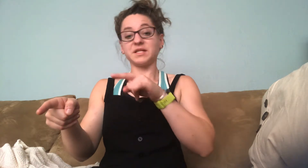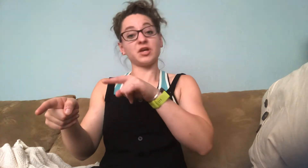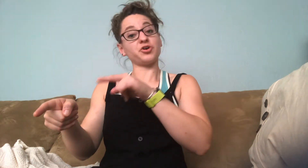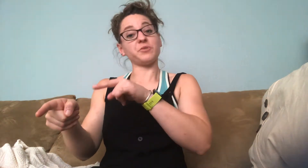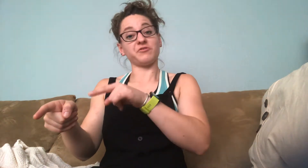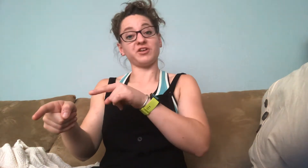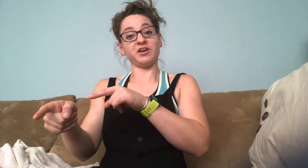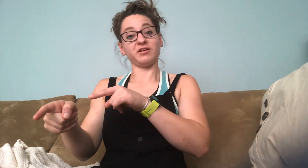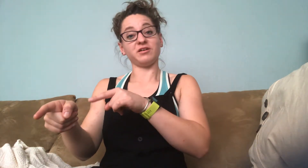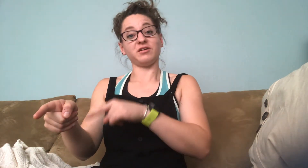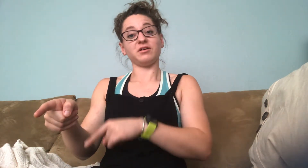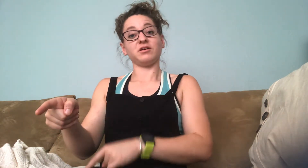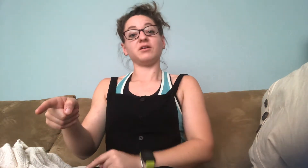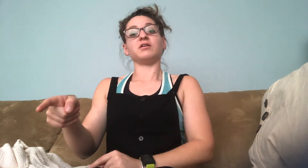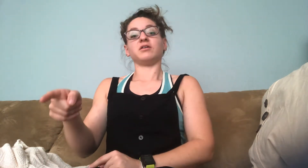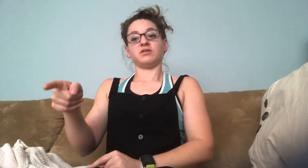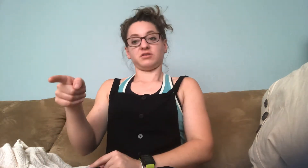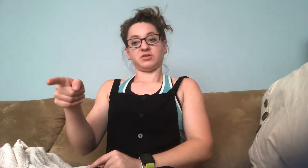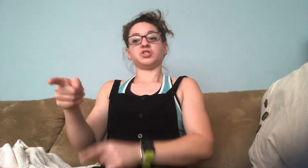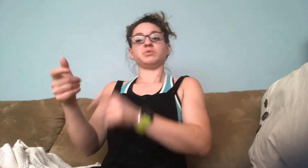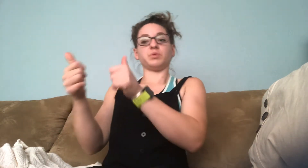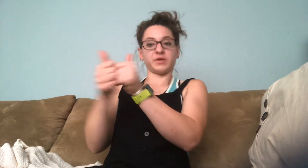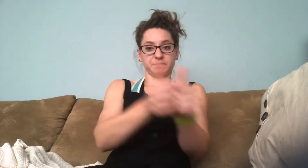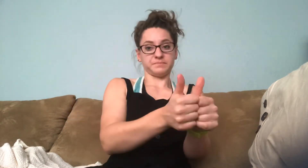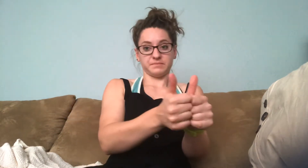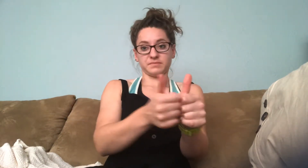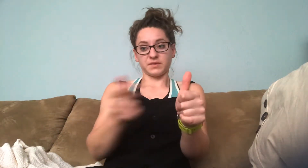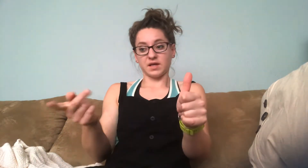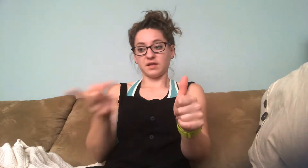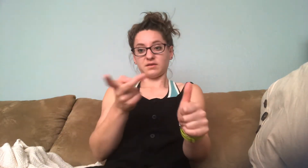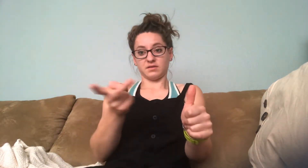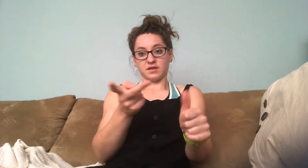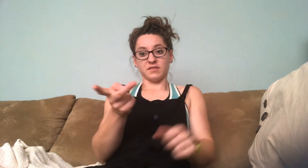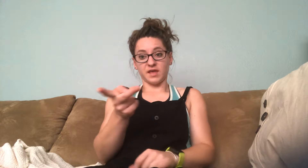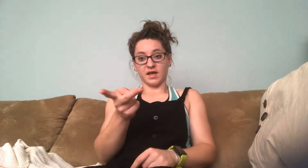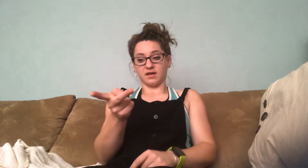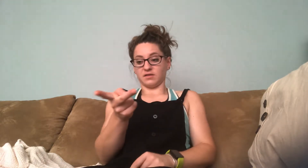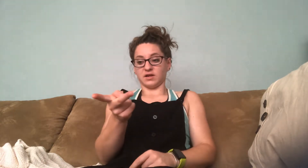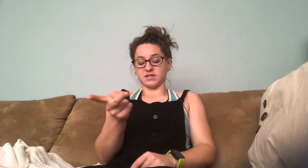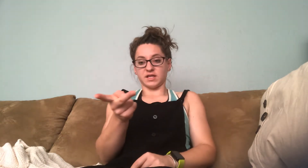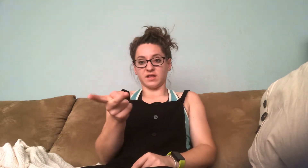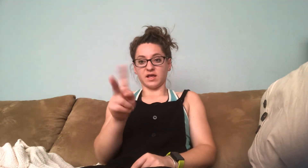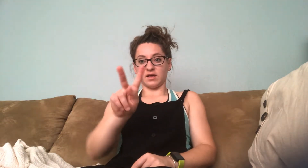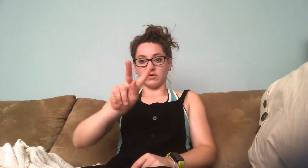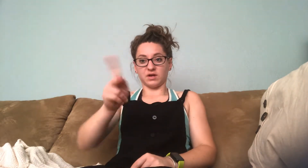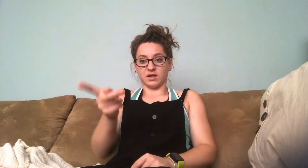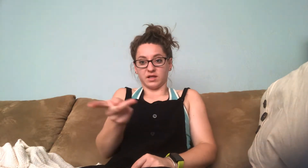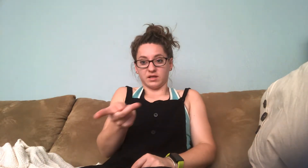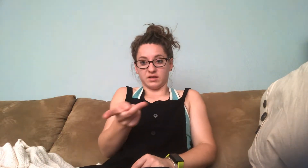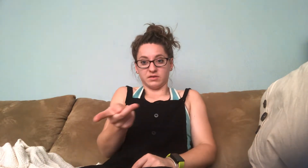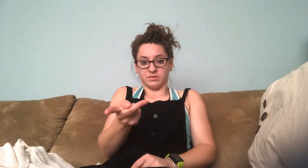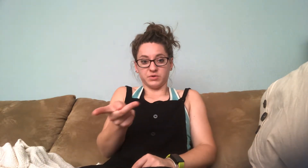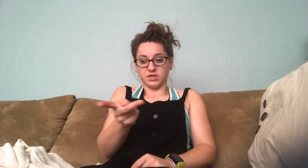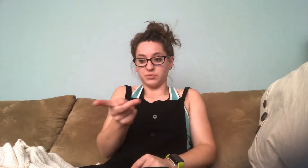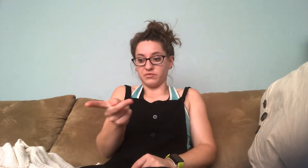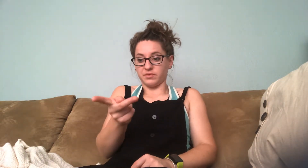okay, I'm setting her up over here. She went with him, okay, and they, then all of a sudden they, you're kind of like pointing to